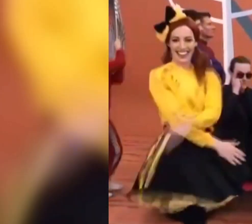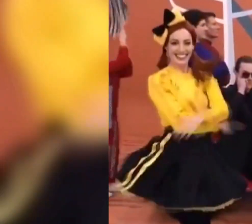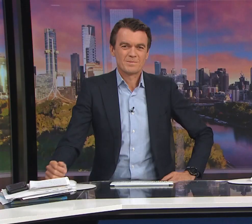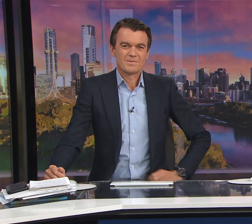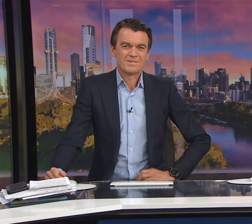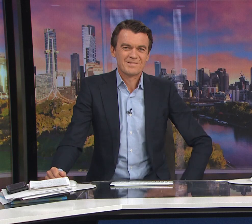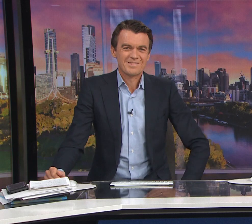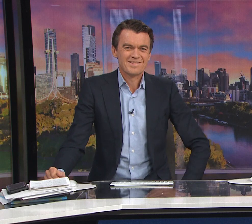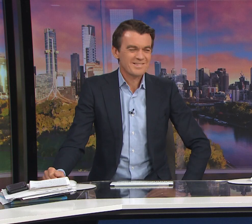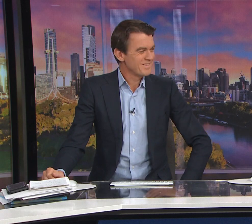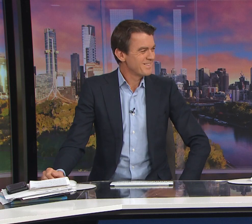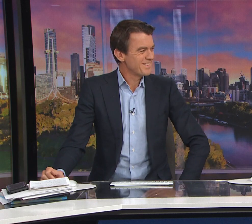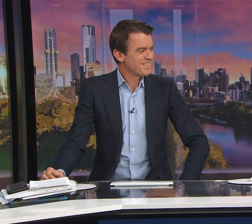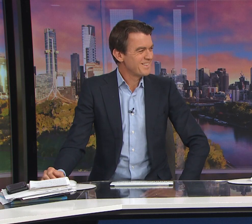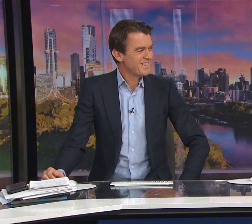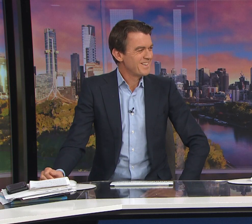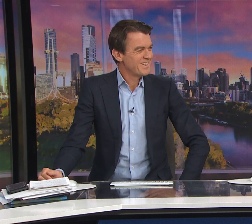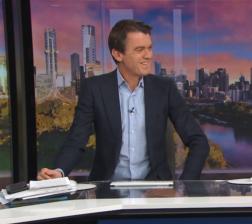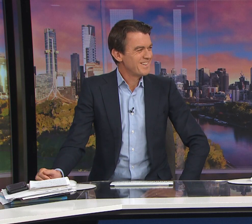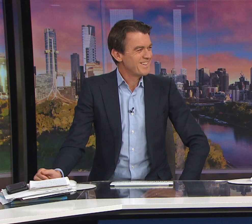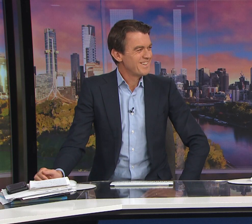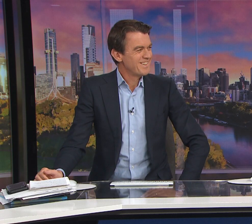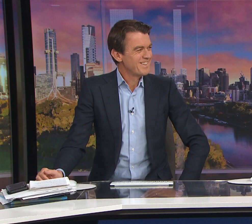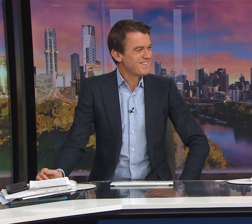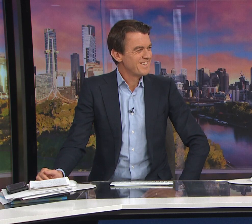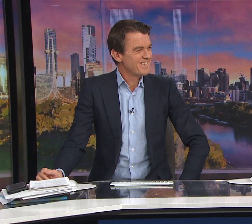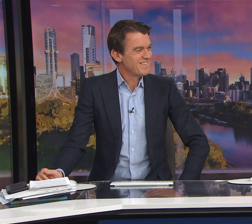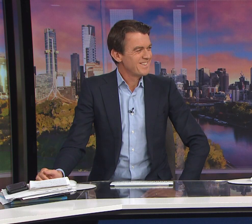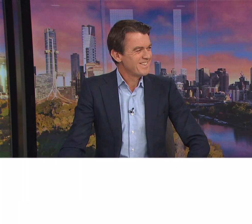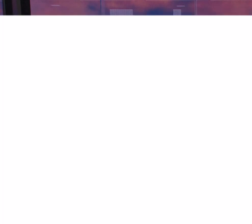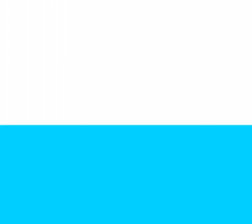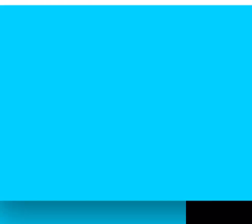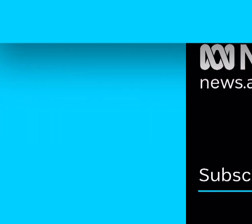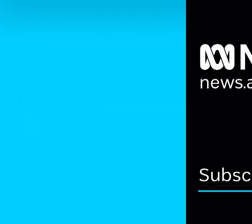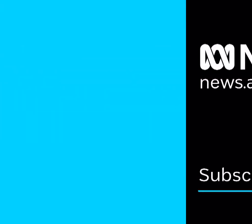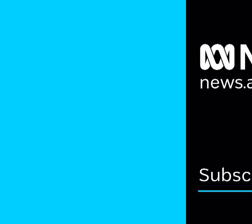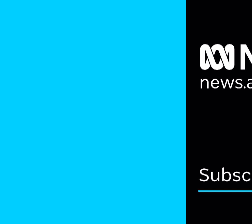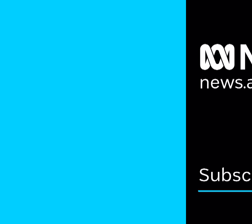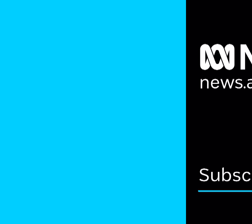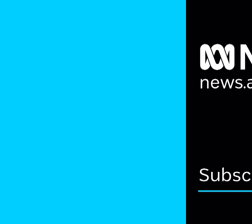professional dancer, because you've got to have some skills if you're going to cut it with the Wiggles, that's for sure.